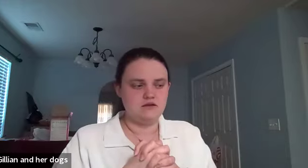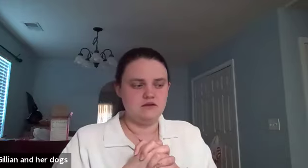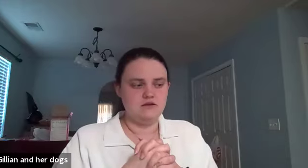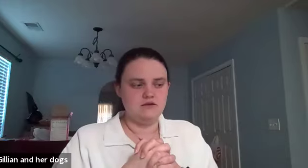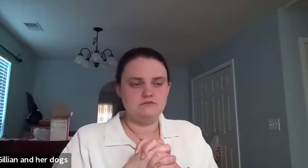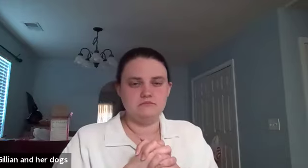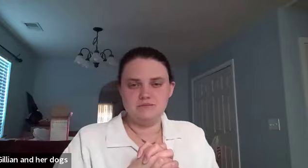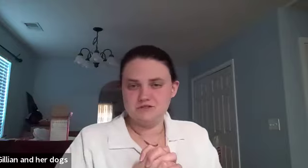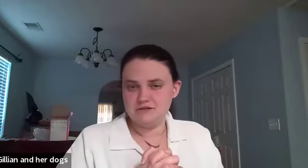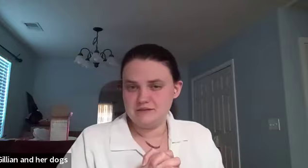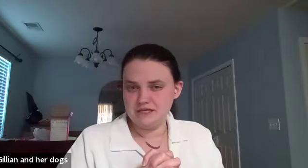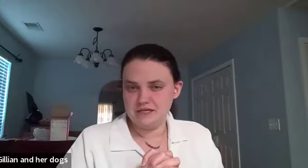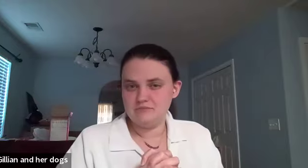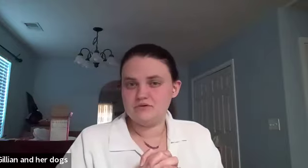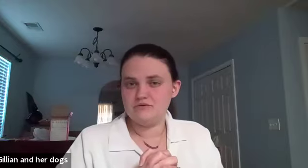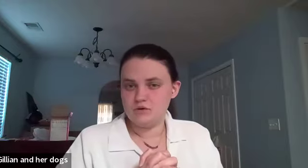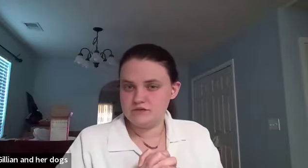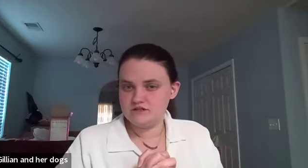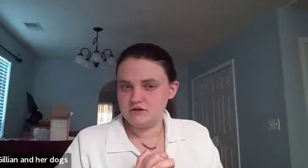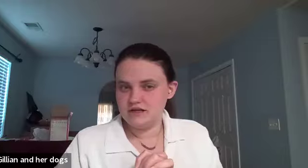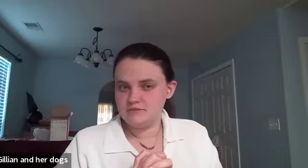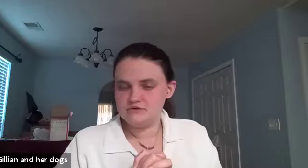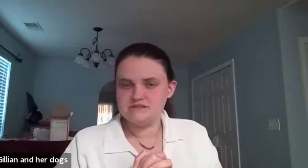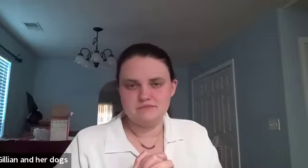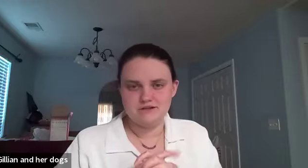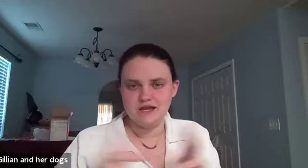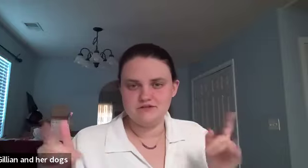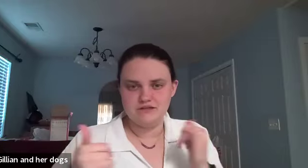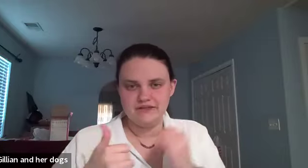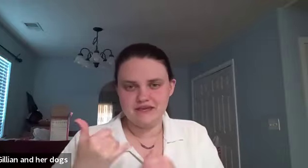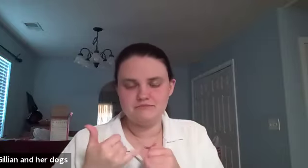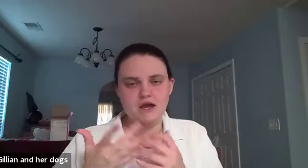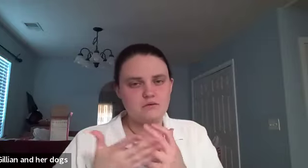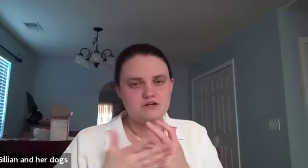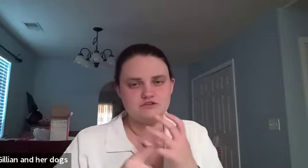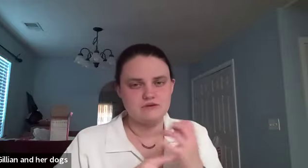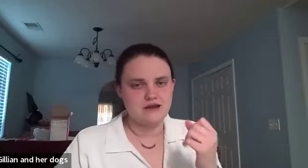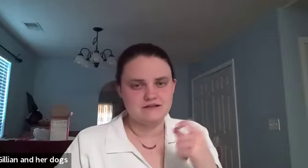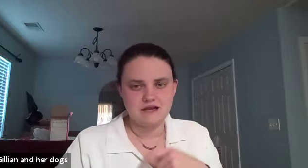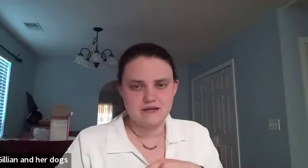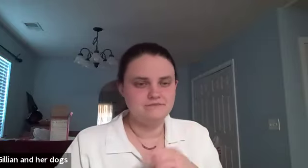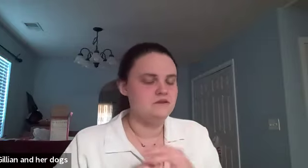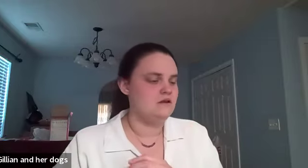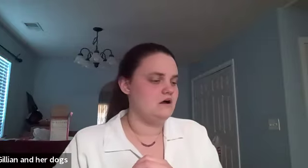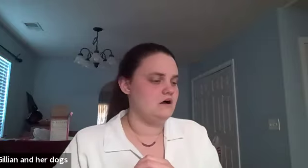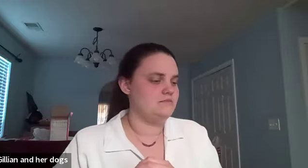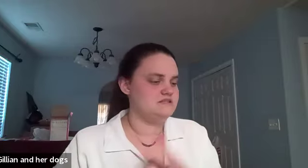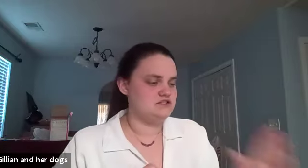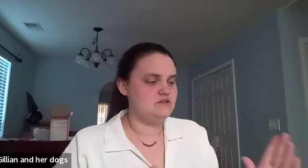think, maybe do it in the beginning before we start our animals. Typically, I do it at the end, but I don't want us to run out of time, as I do think